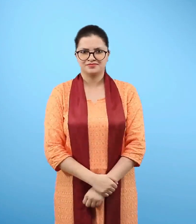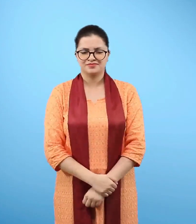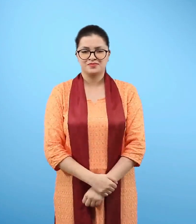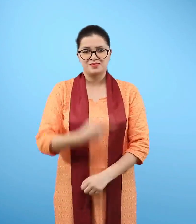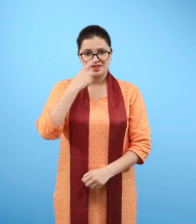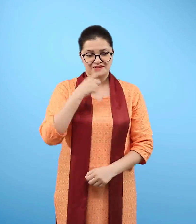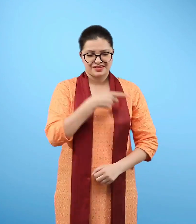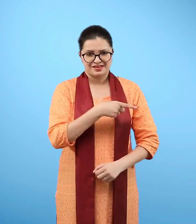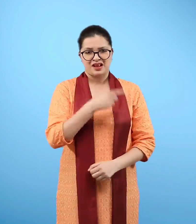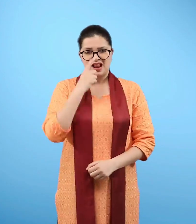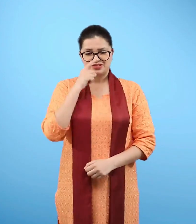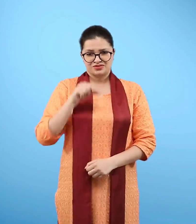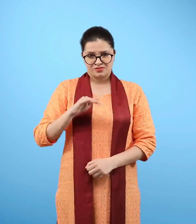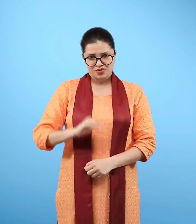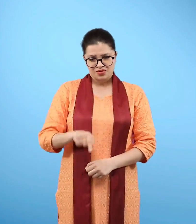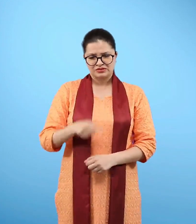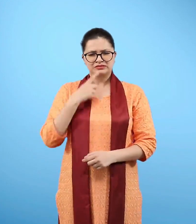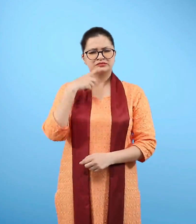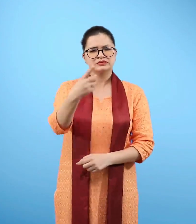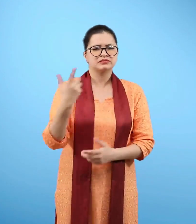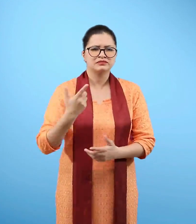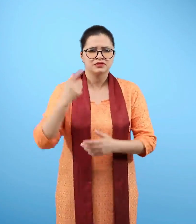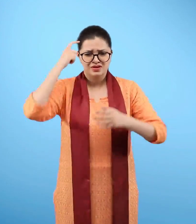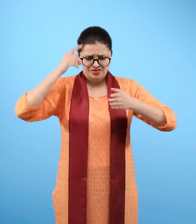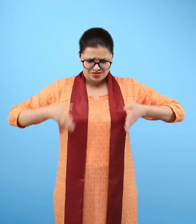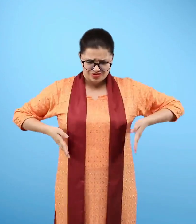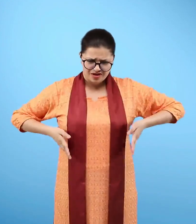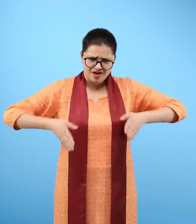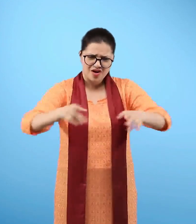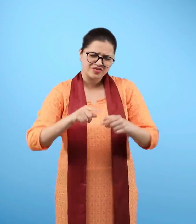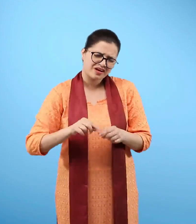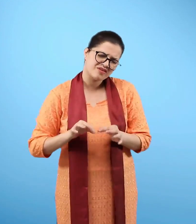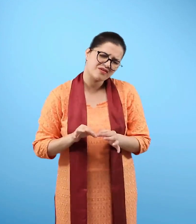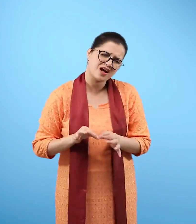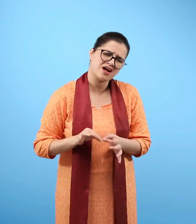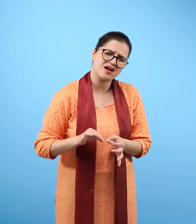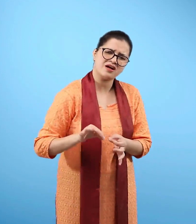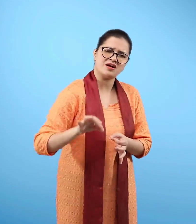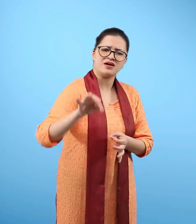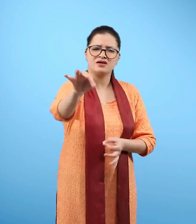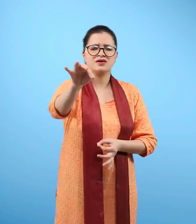A girl replies, "And the long road between these is Rajpath."